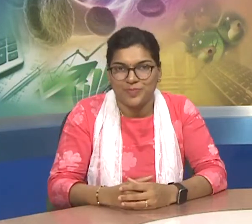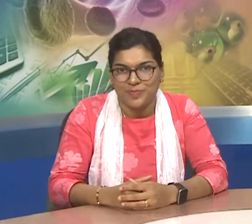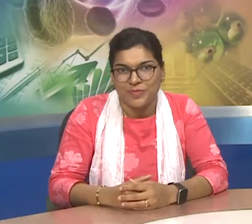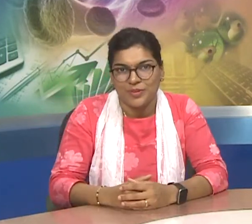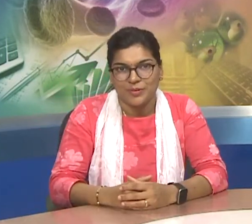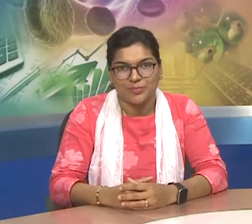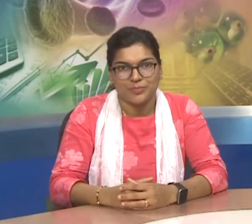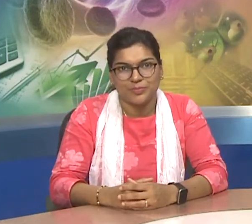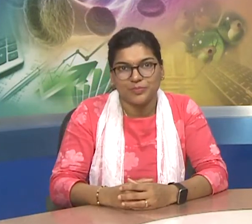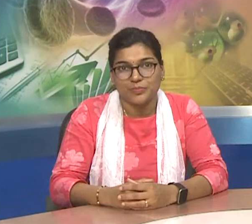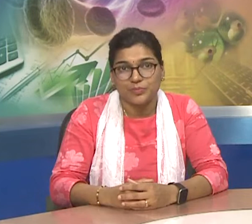more.